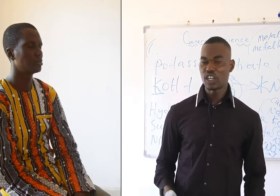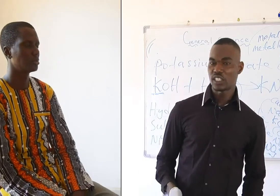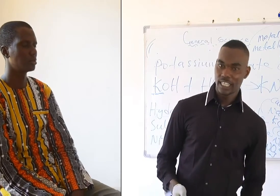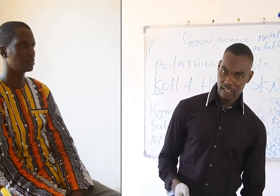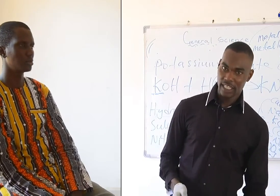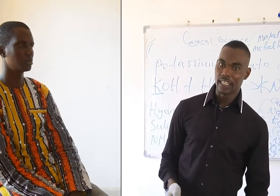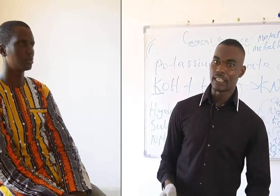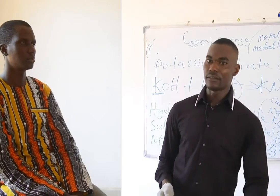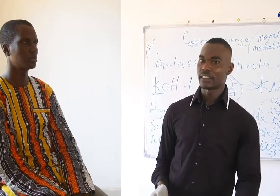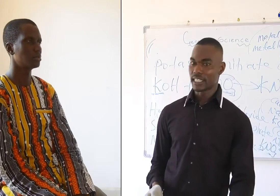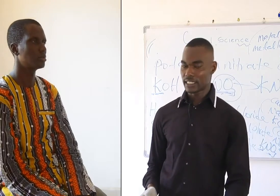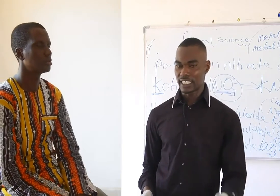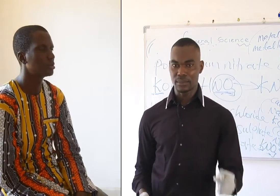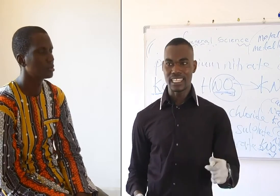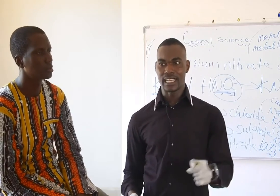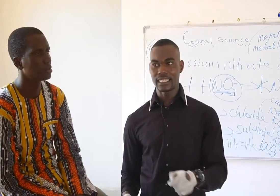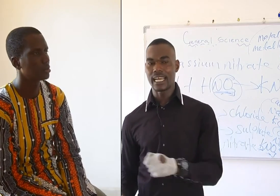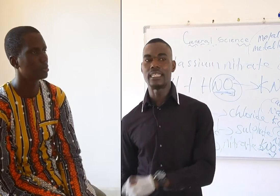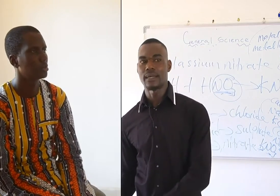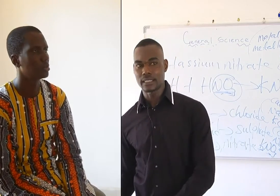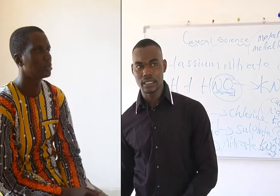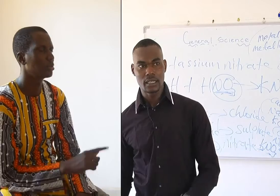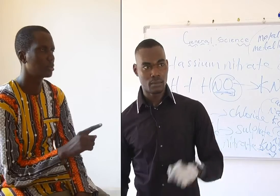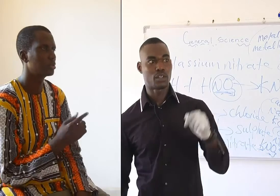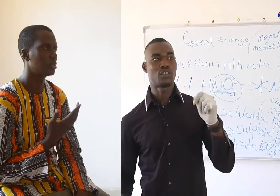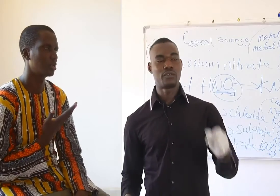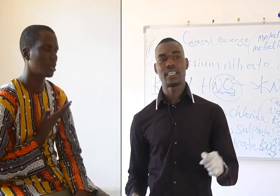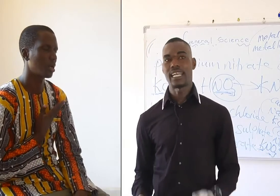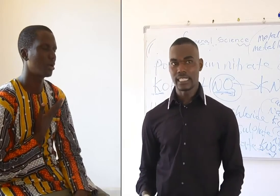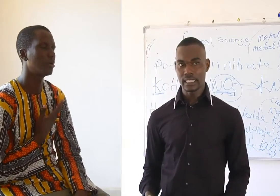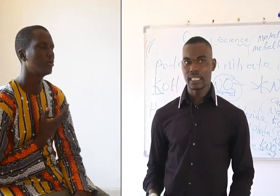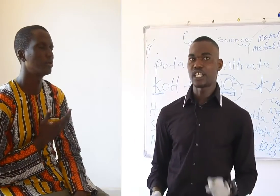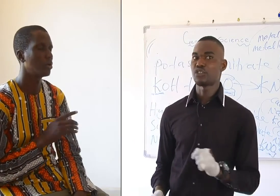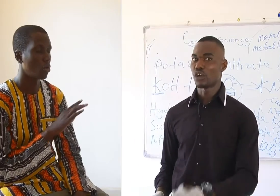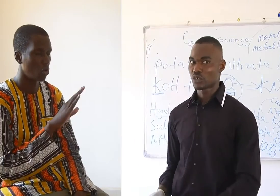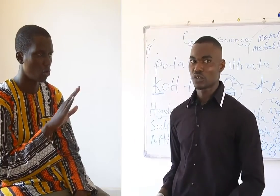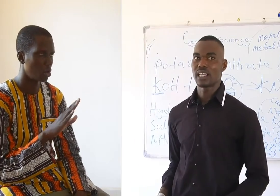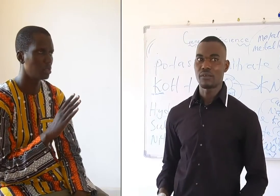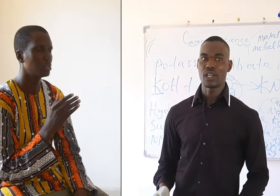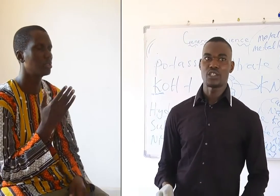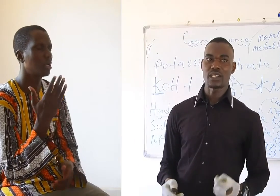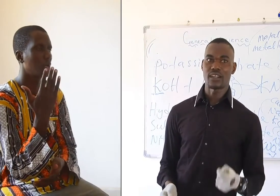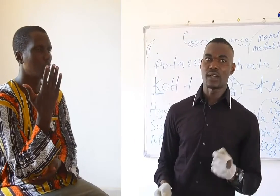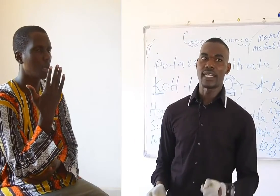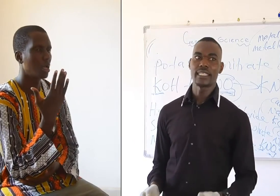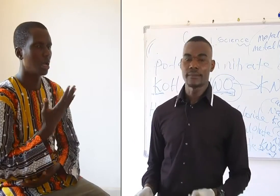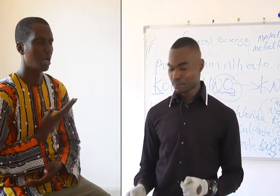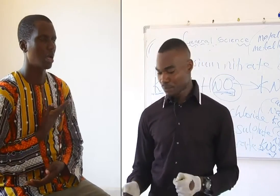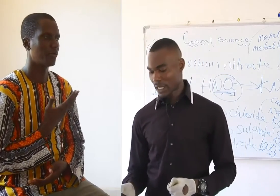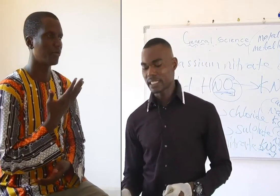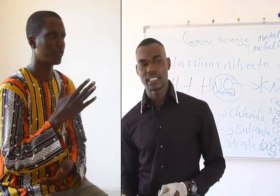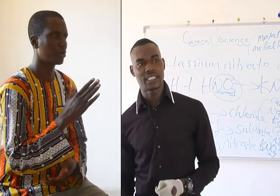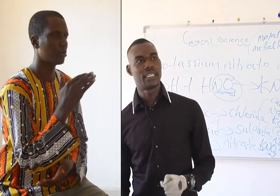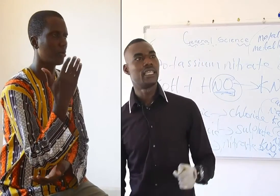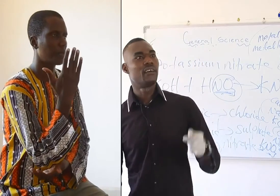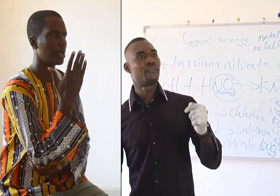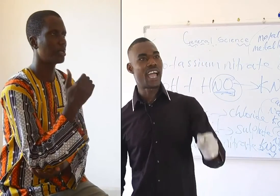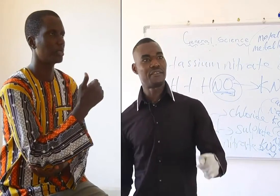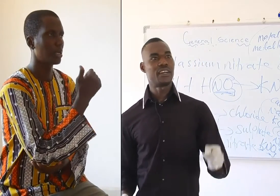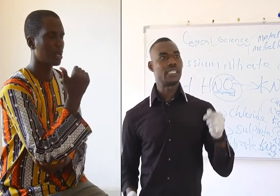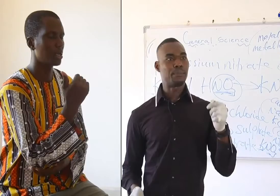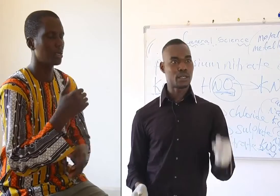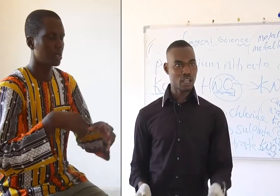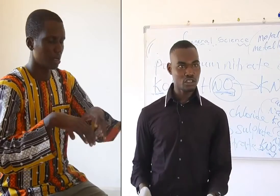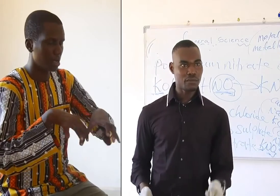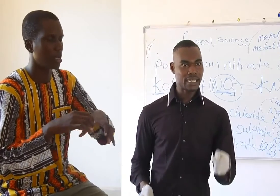occur naturally in living things, that is plants and animals. But sulfuric acid is not, so therefore it's not an organic acid.